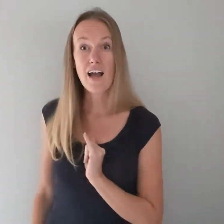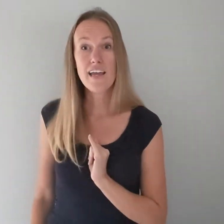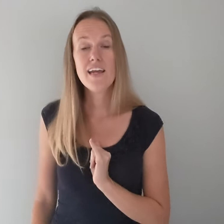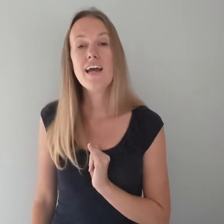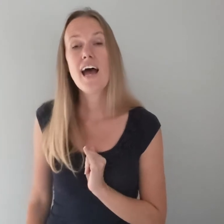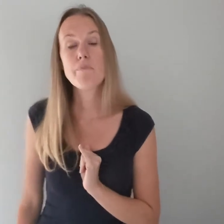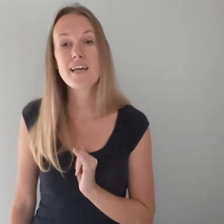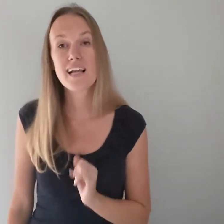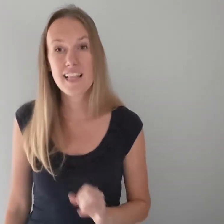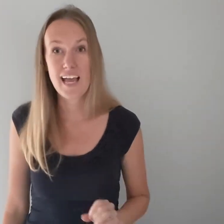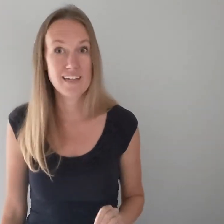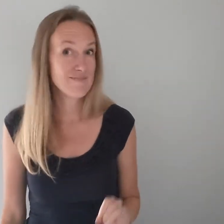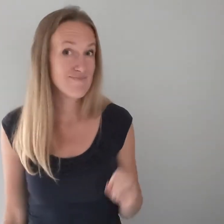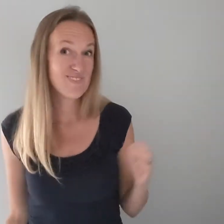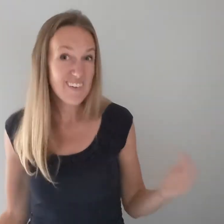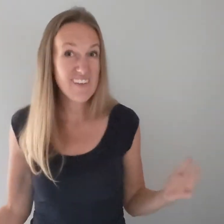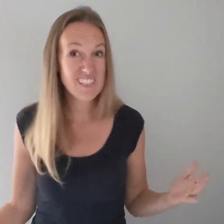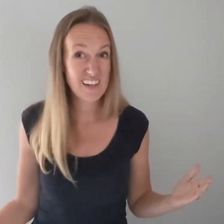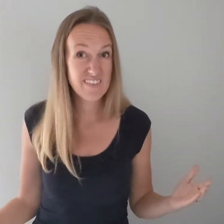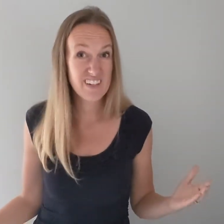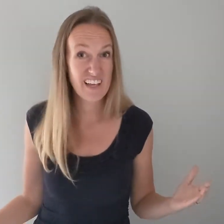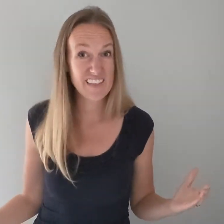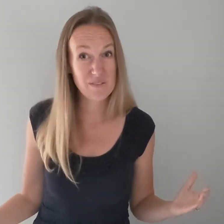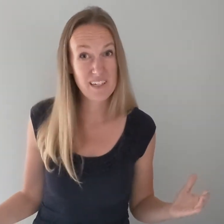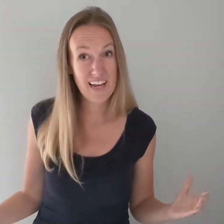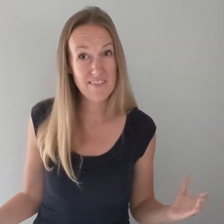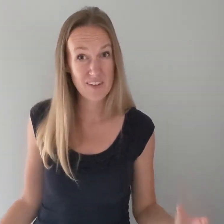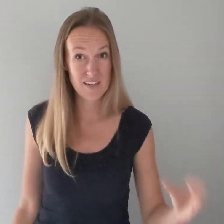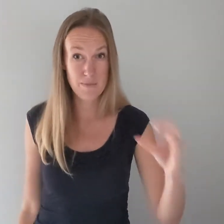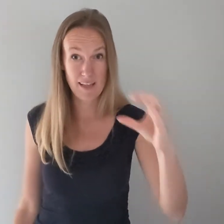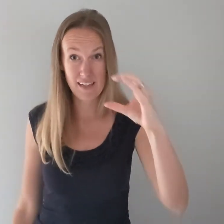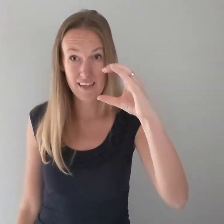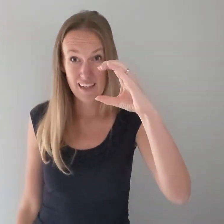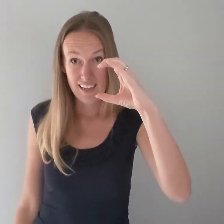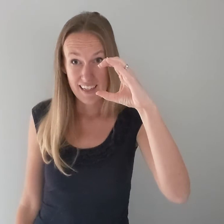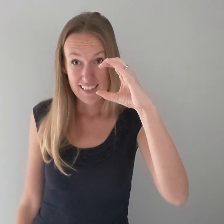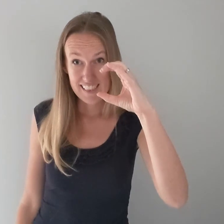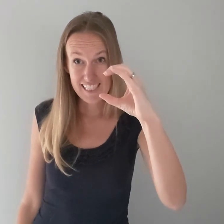I am the clay. We don't have a sign for clay, so we're going to have to finger spell it.